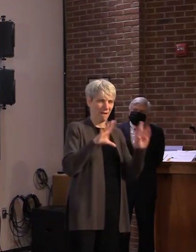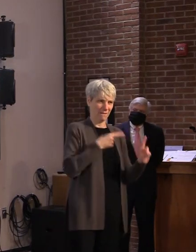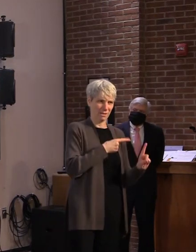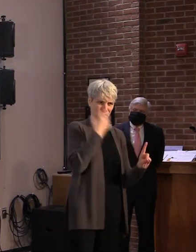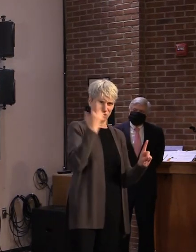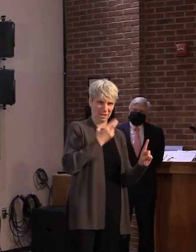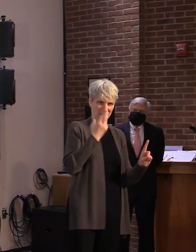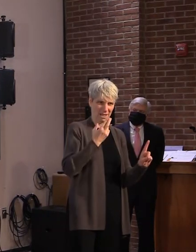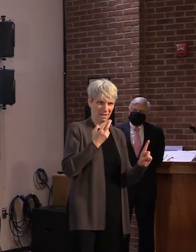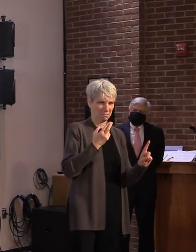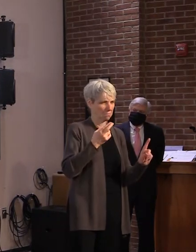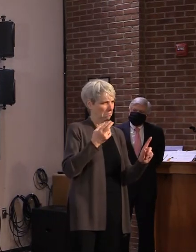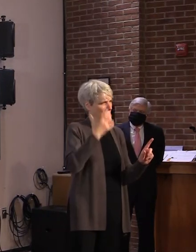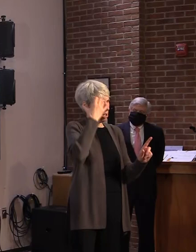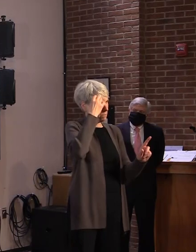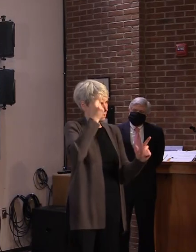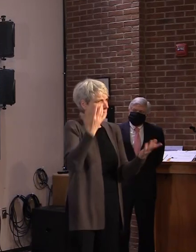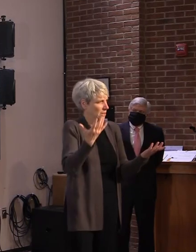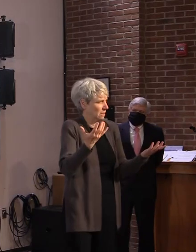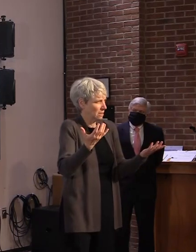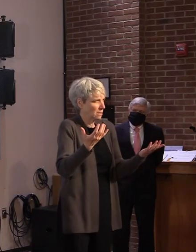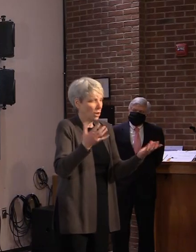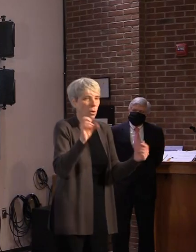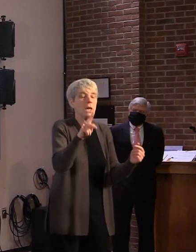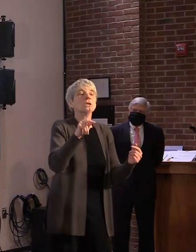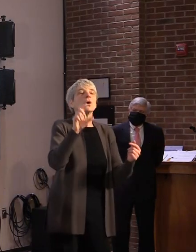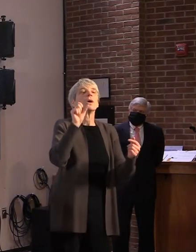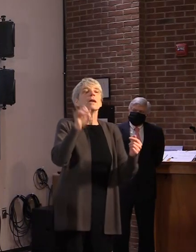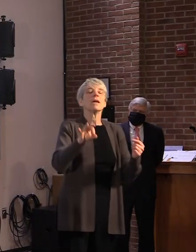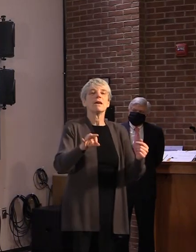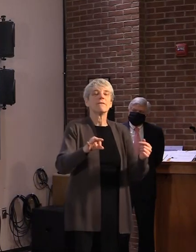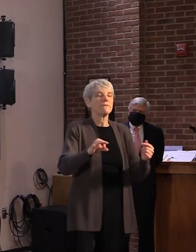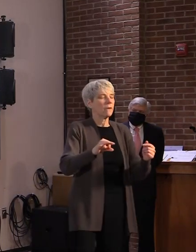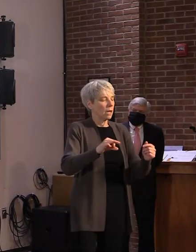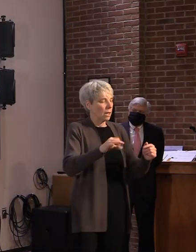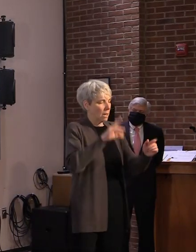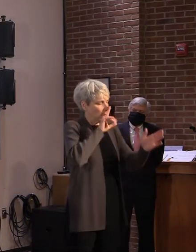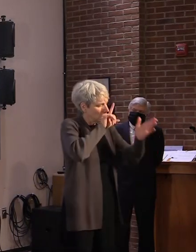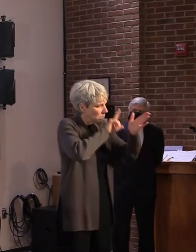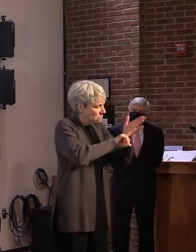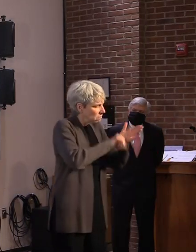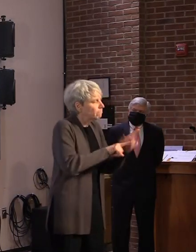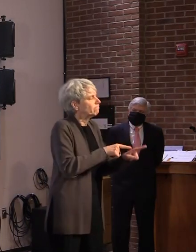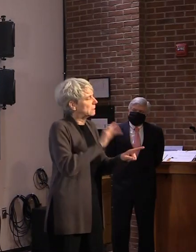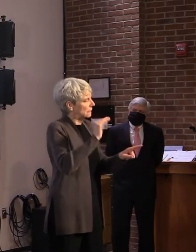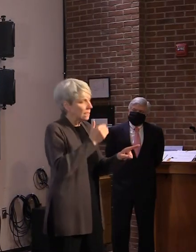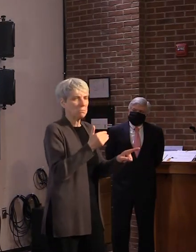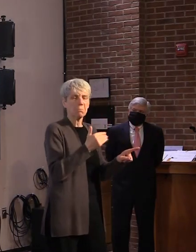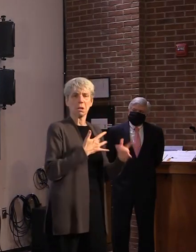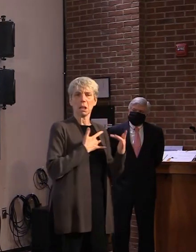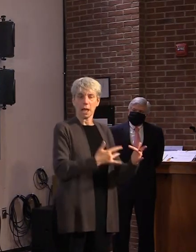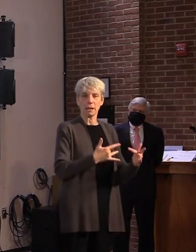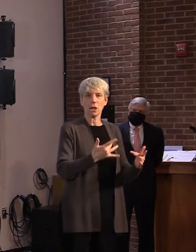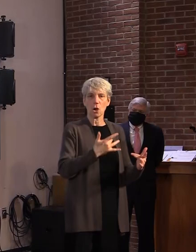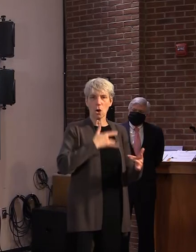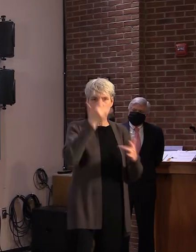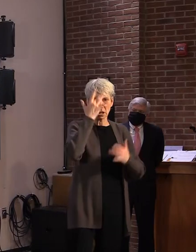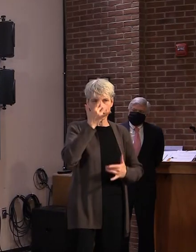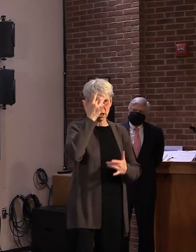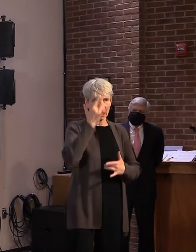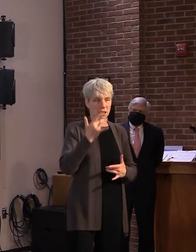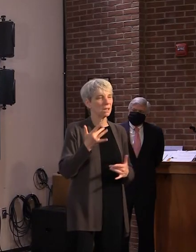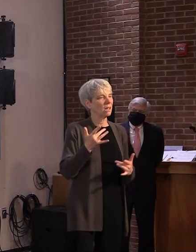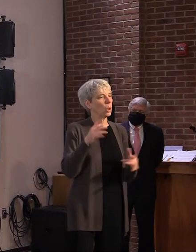symptom. So if we do a reasonably good test to determine if he has heart disease and it comes back positive, I think the case is